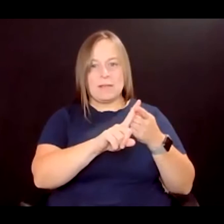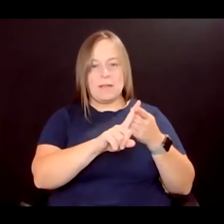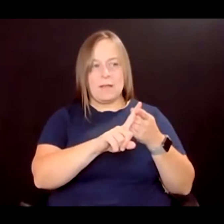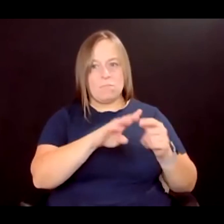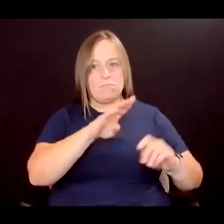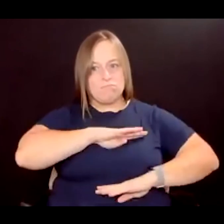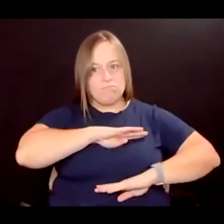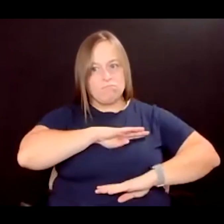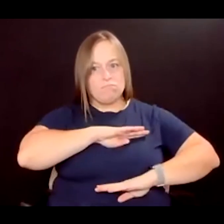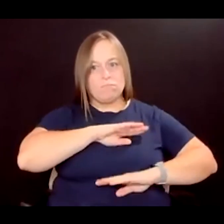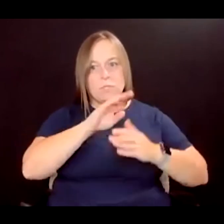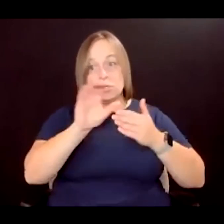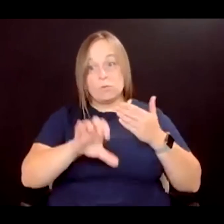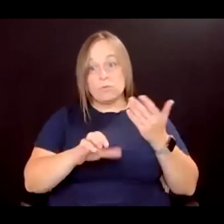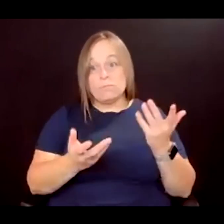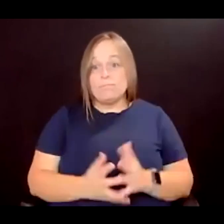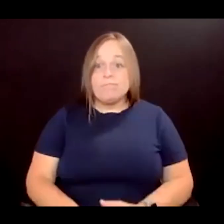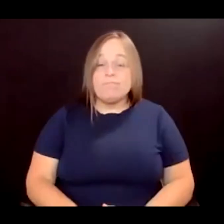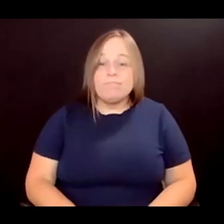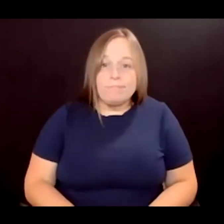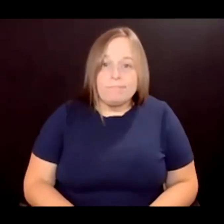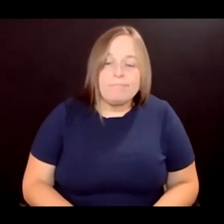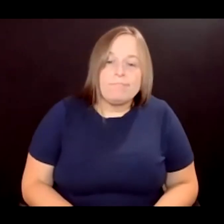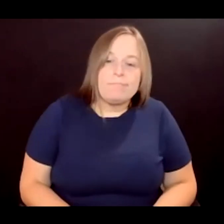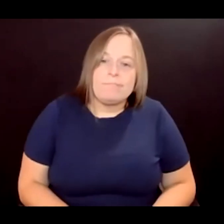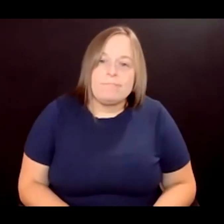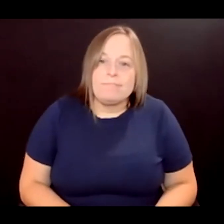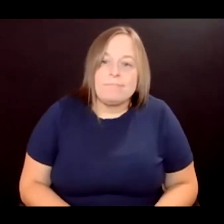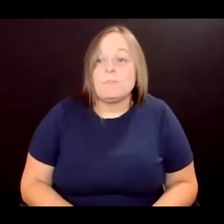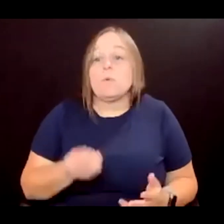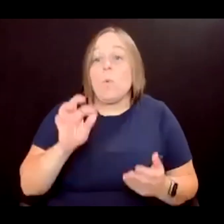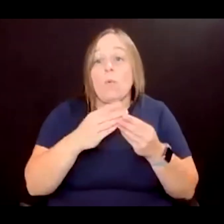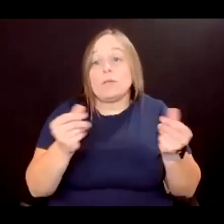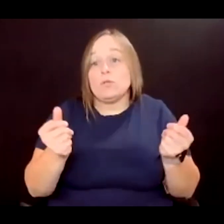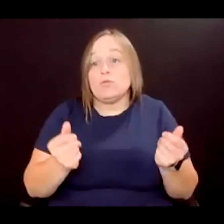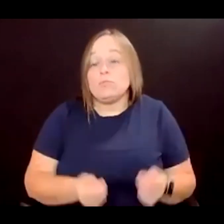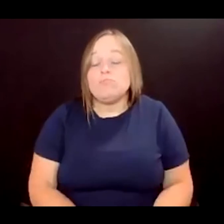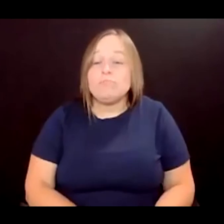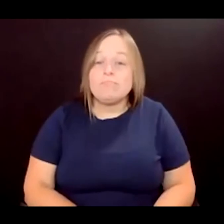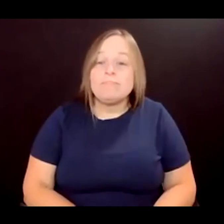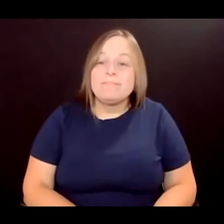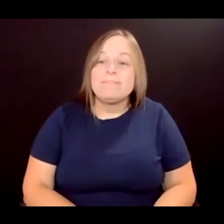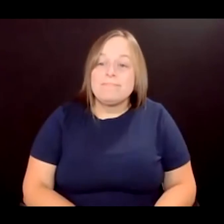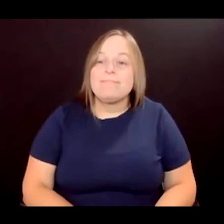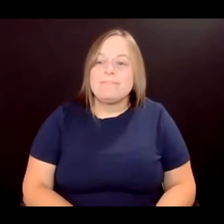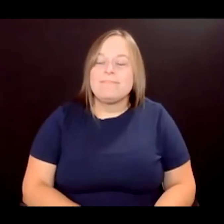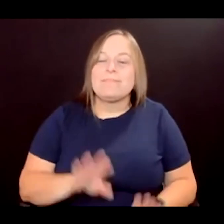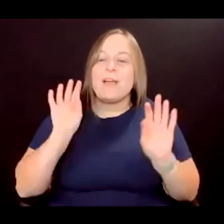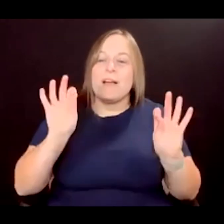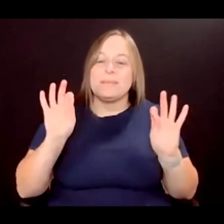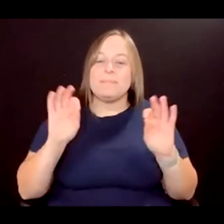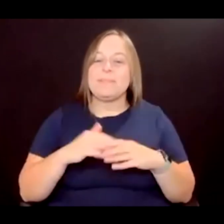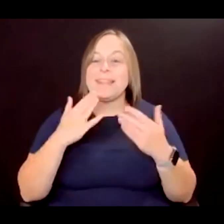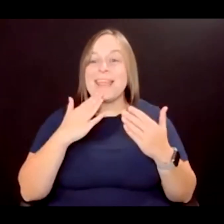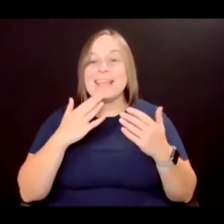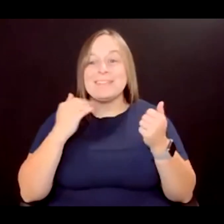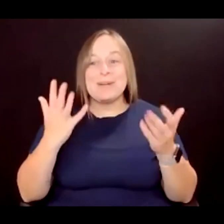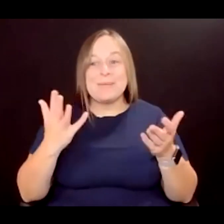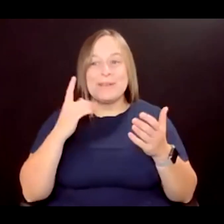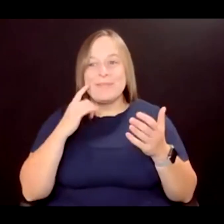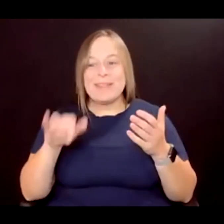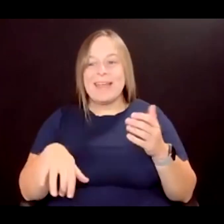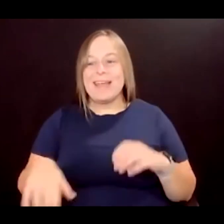me. Unacceptable. Doesn't matter who you are or who's doing the discriminating. It's off the table as far as I'm concerned. So let's